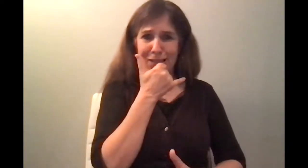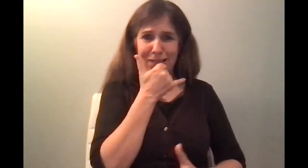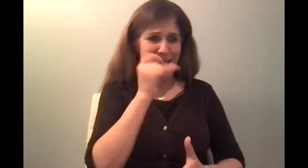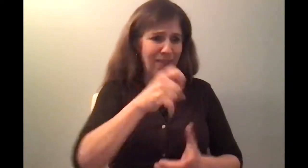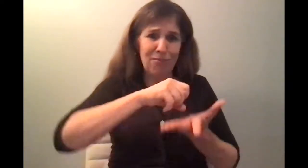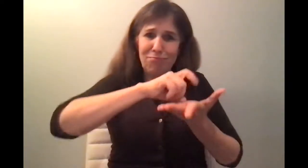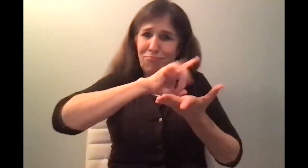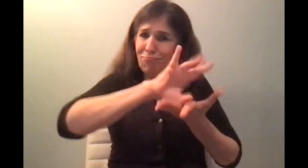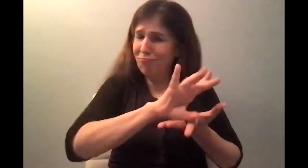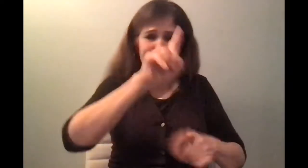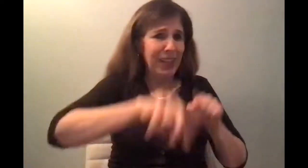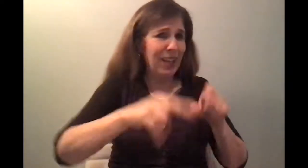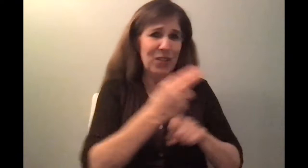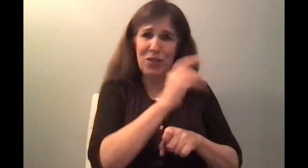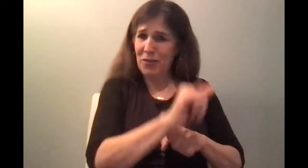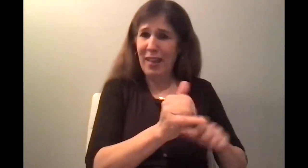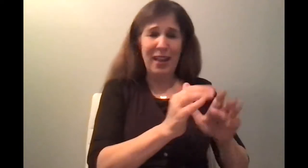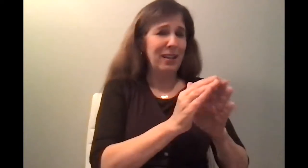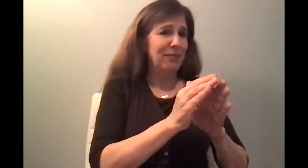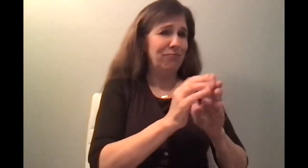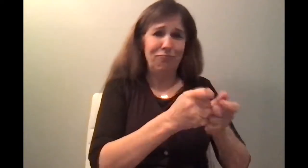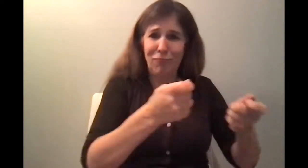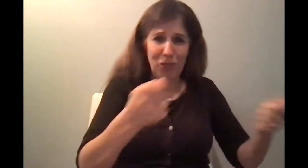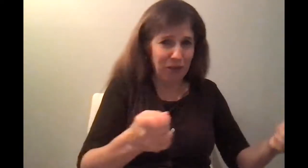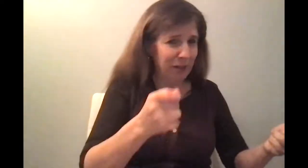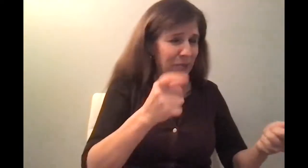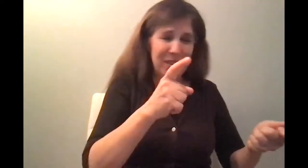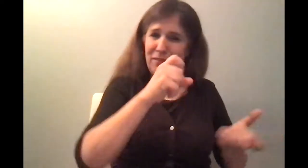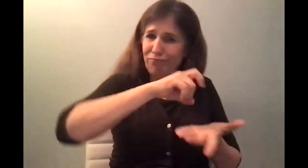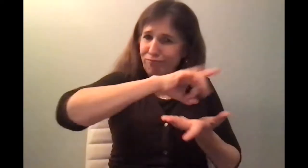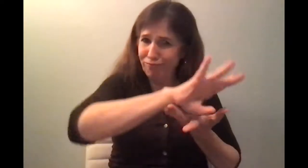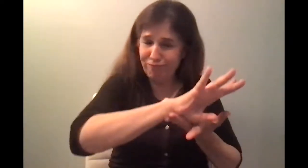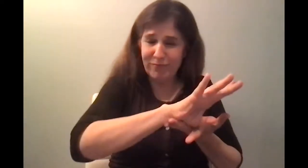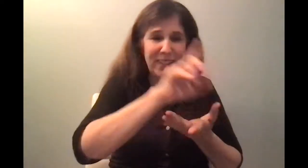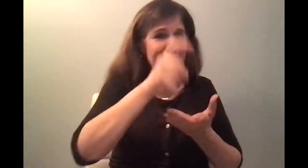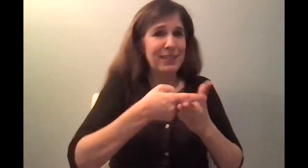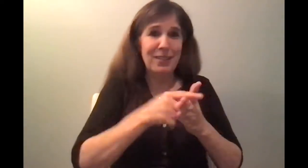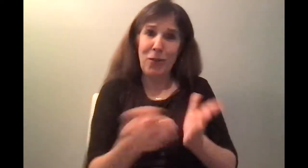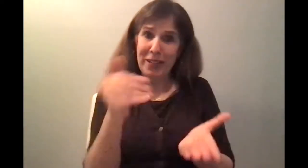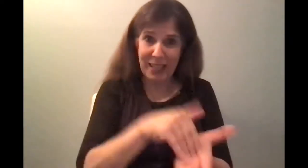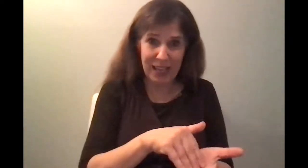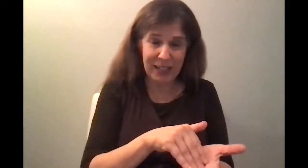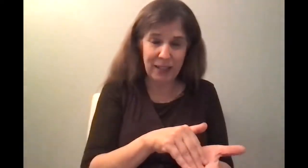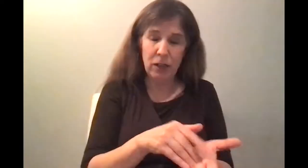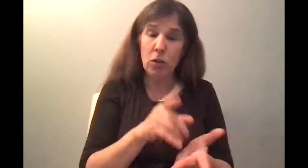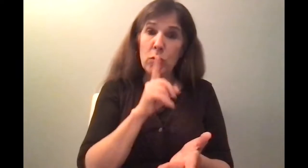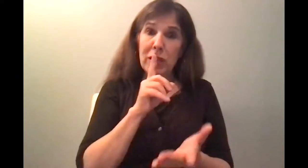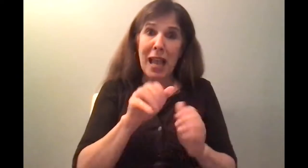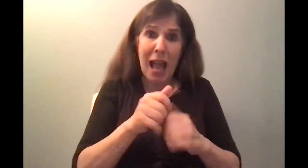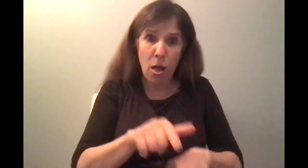takes a person who writes it on a parchment, it takes him, like, at least a year to write it down, and he has to, like, go wash himself